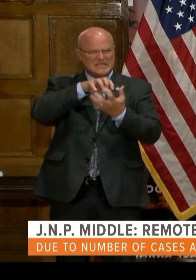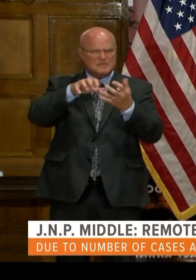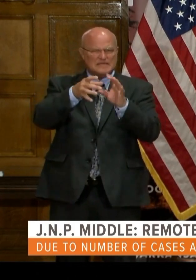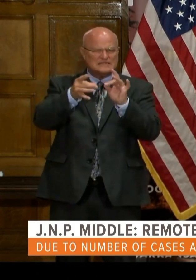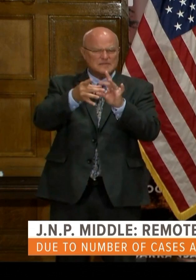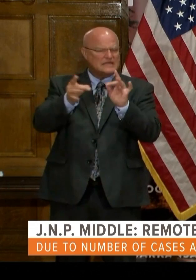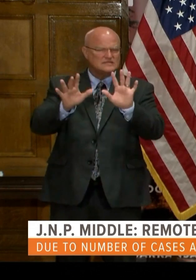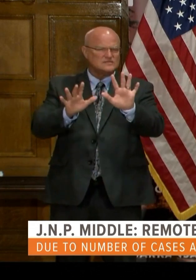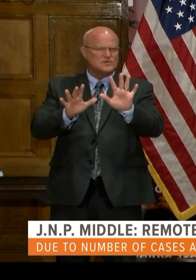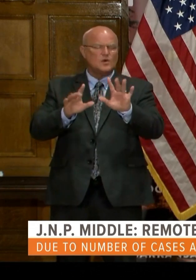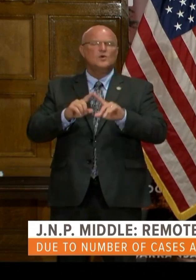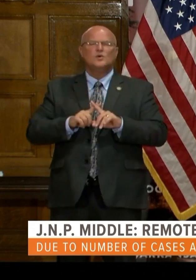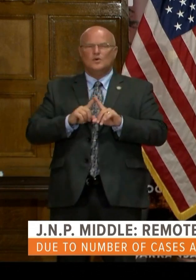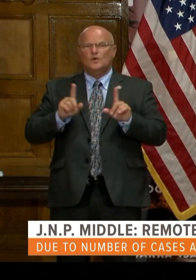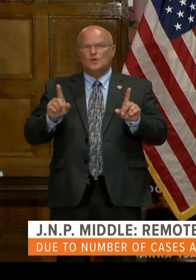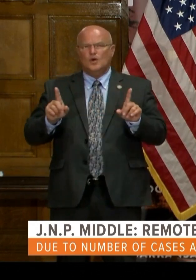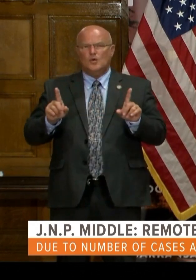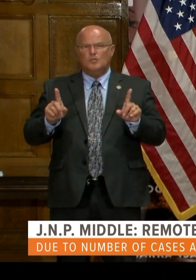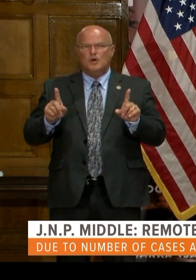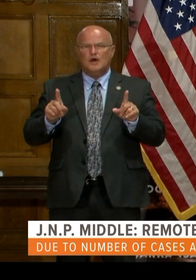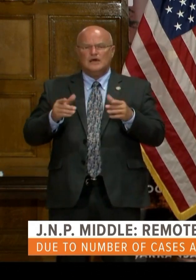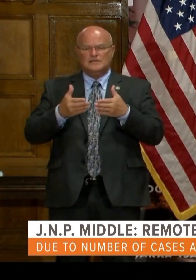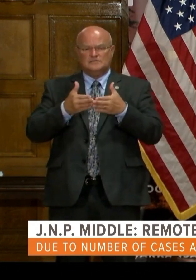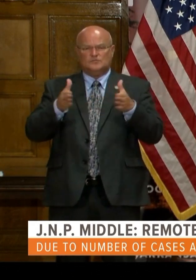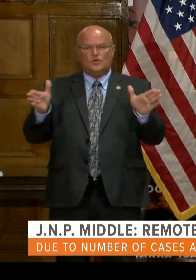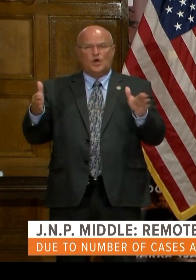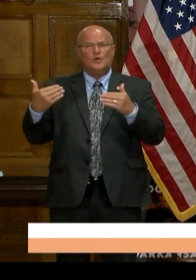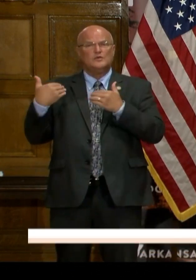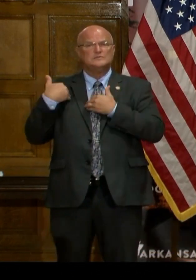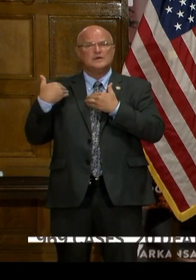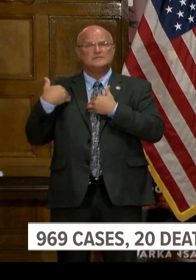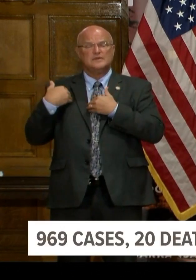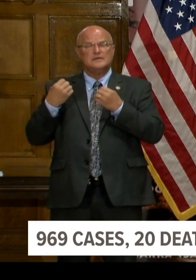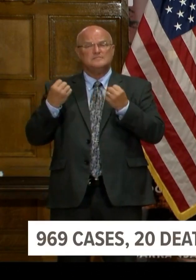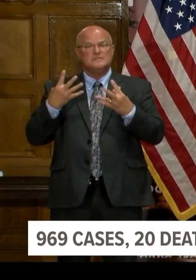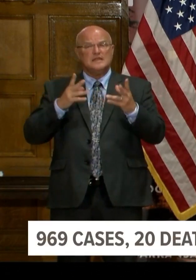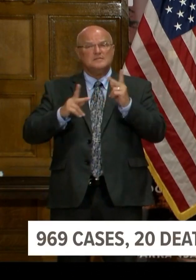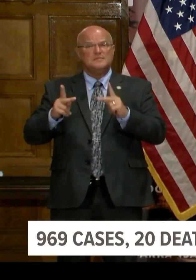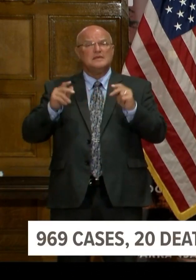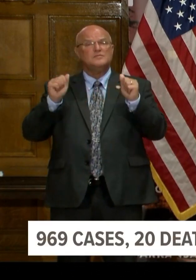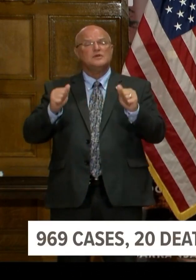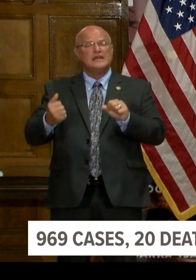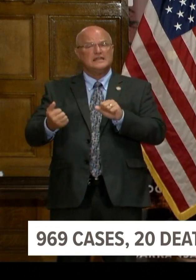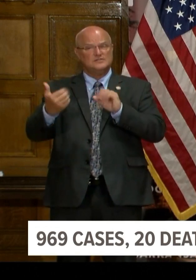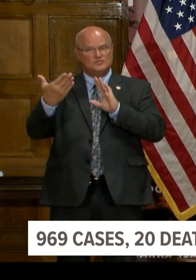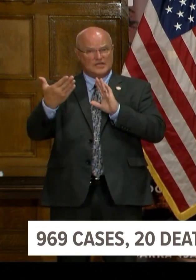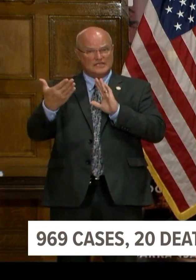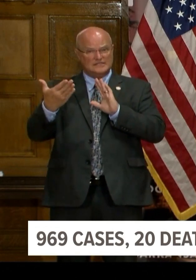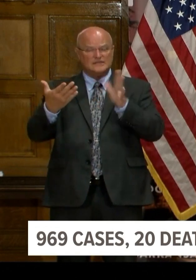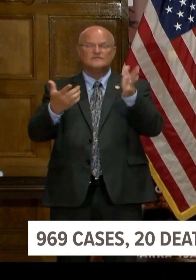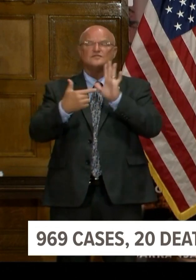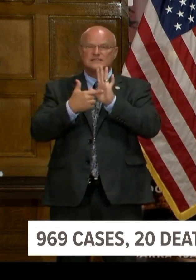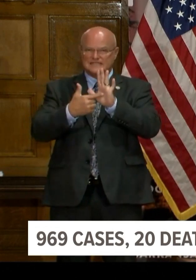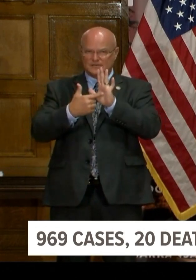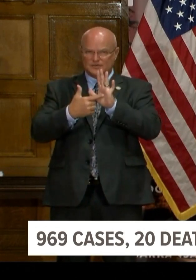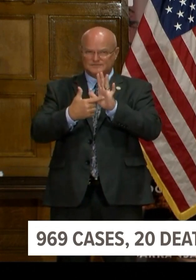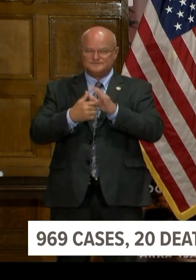it is a broad responsibility that a number of people can address. For